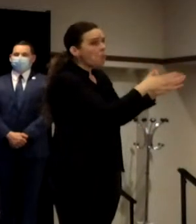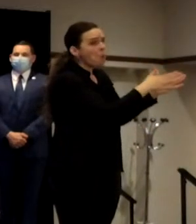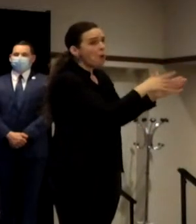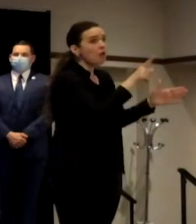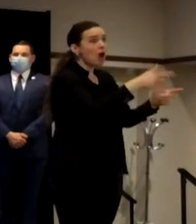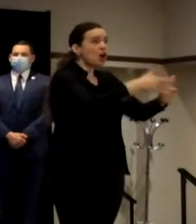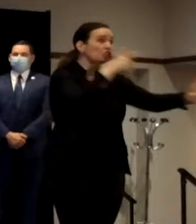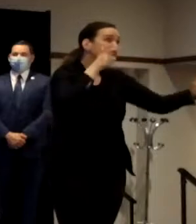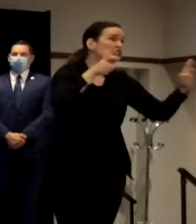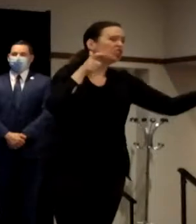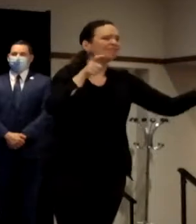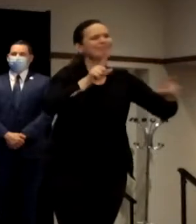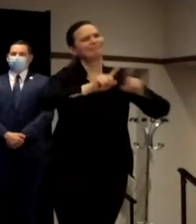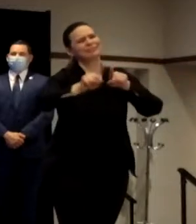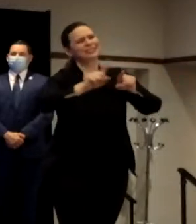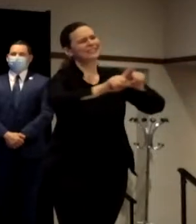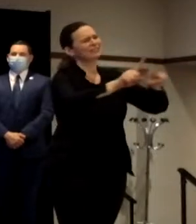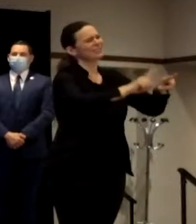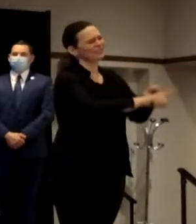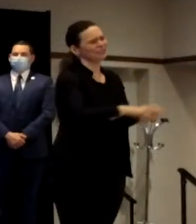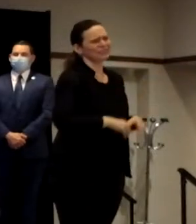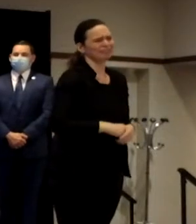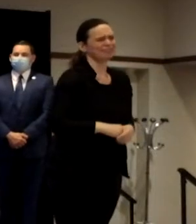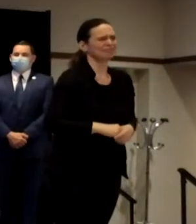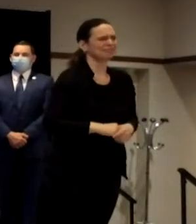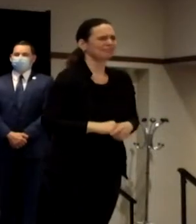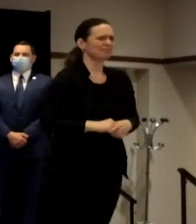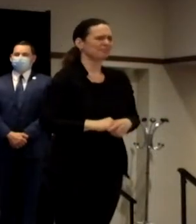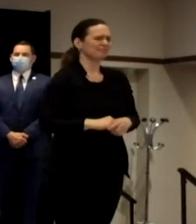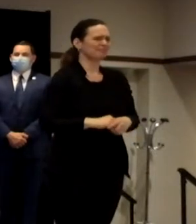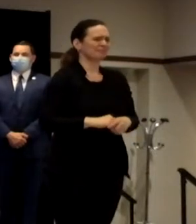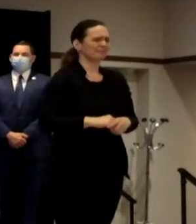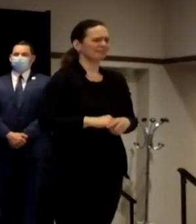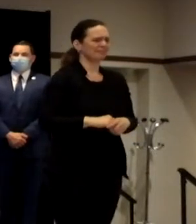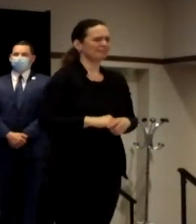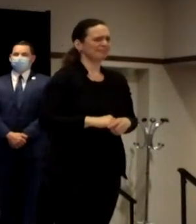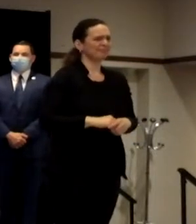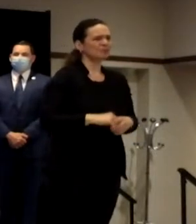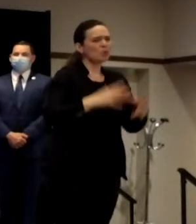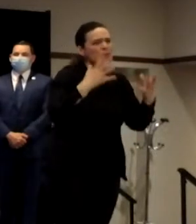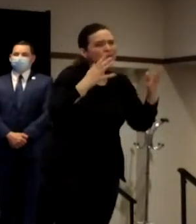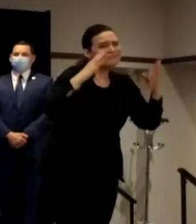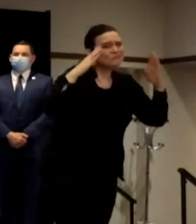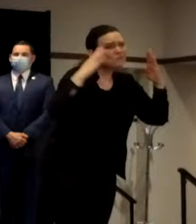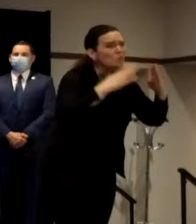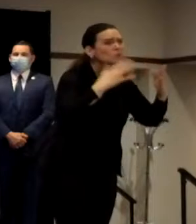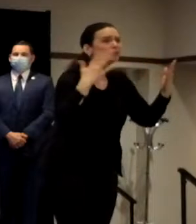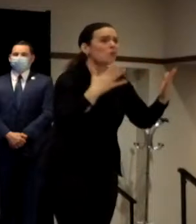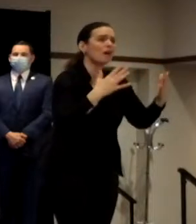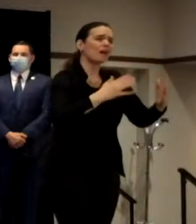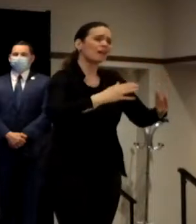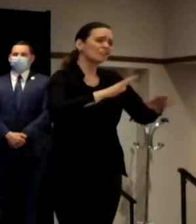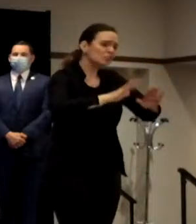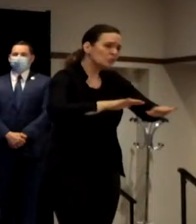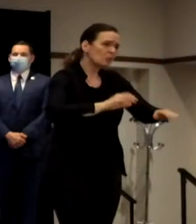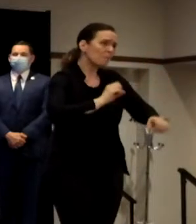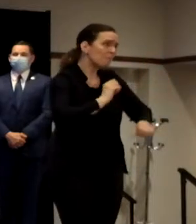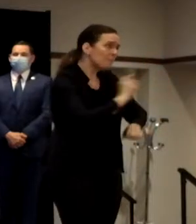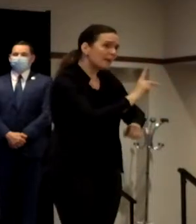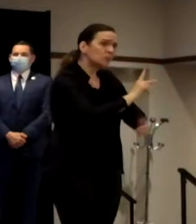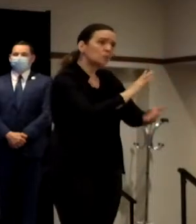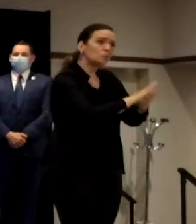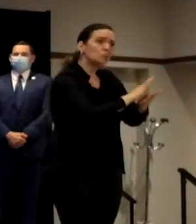to bring the more kids back to the school, but at the same time, continue to balance the health of the rest of the community. These are